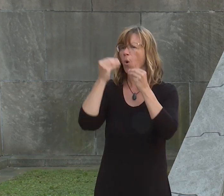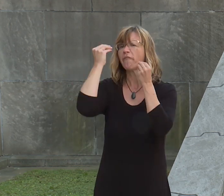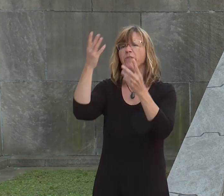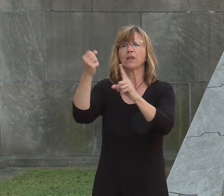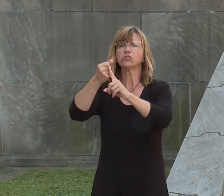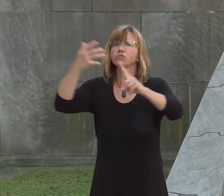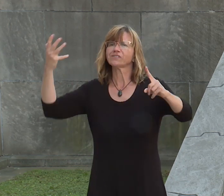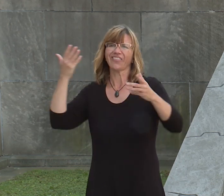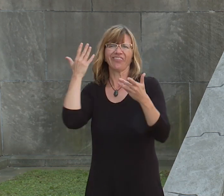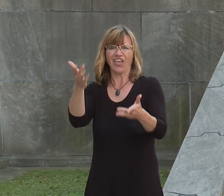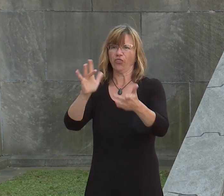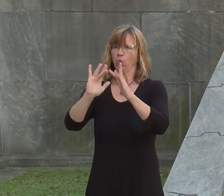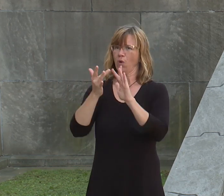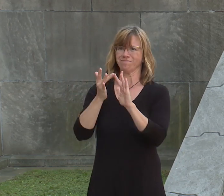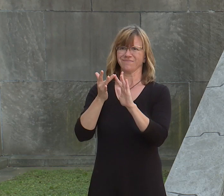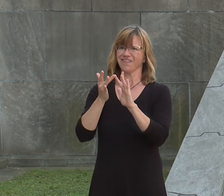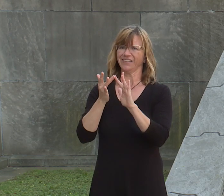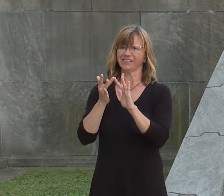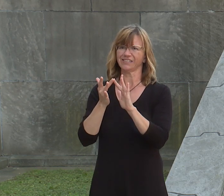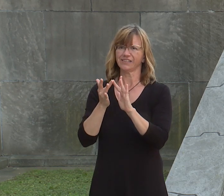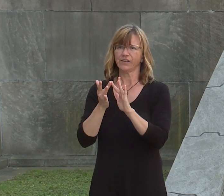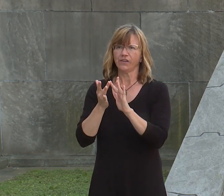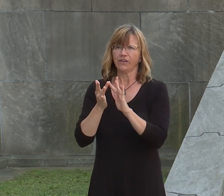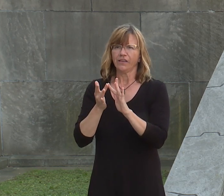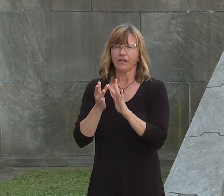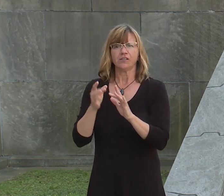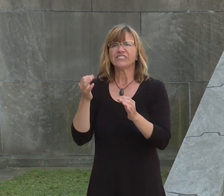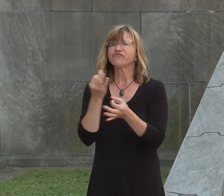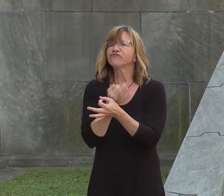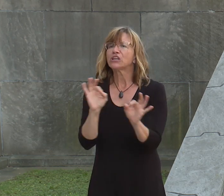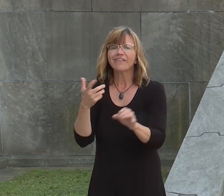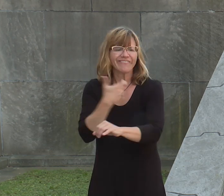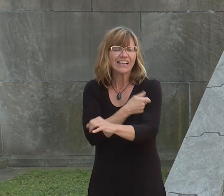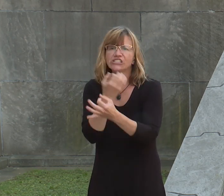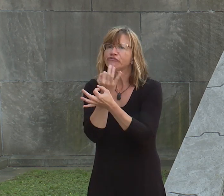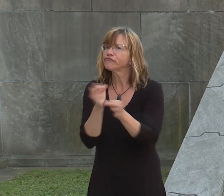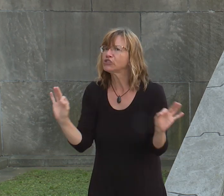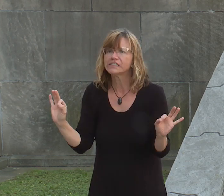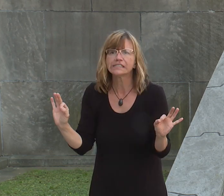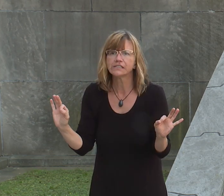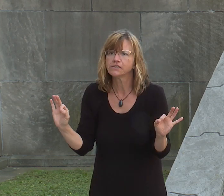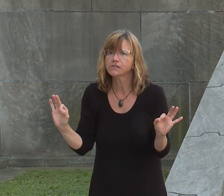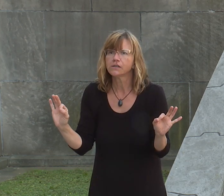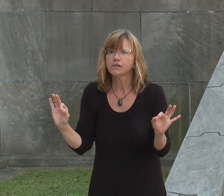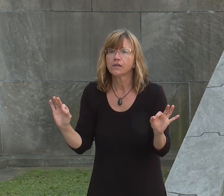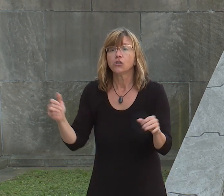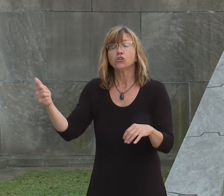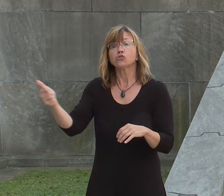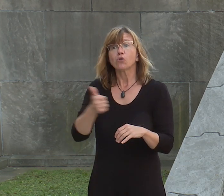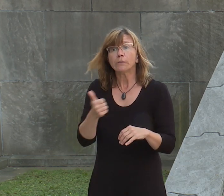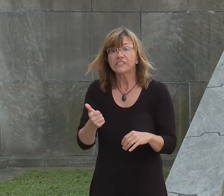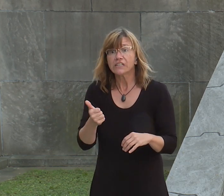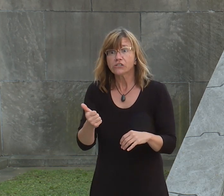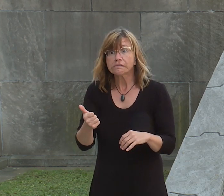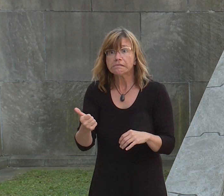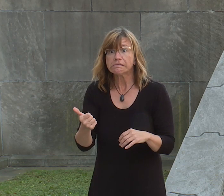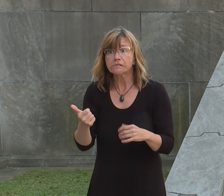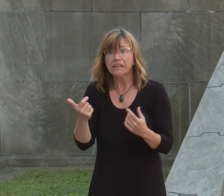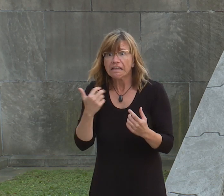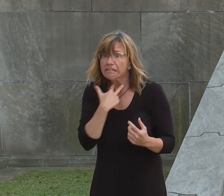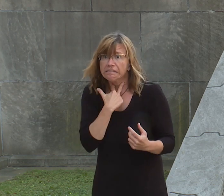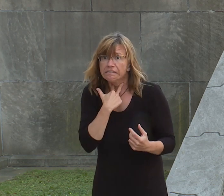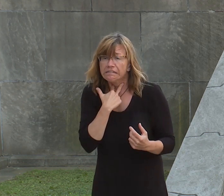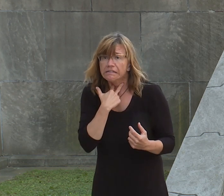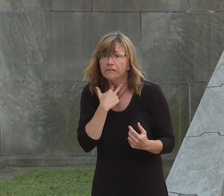vaccine. For city residents in need of transportation to get to any vaccine appointment in the city, including appointments at non-city supported